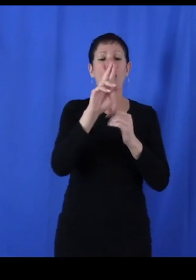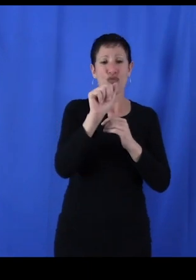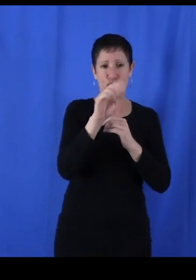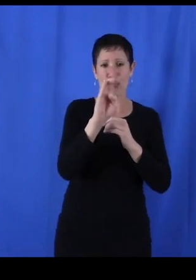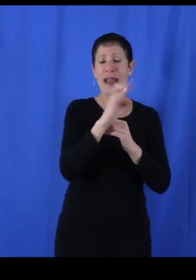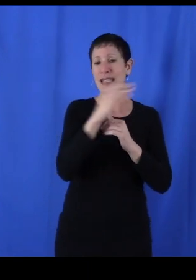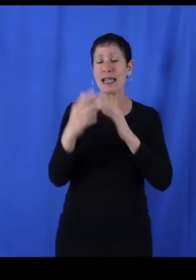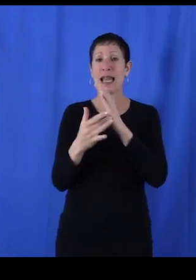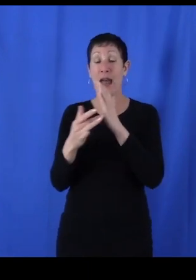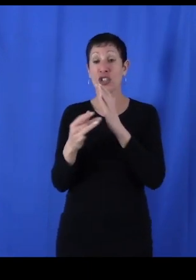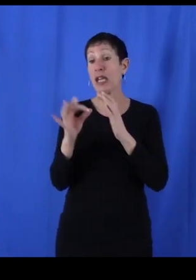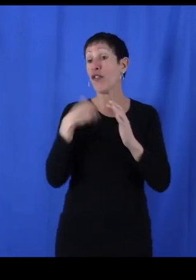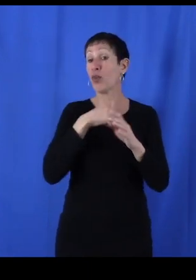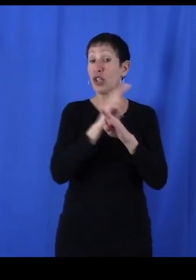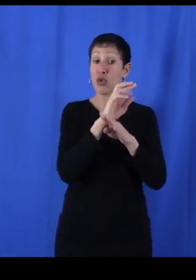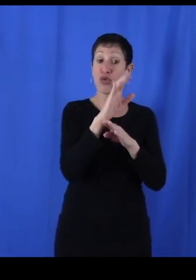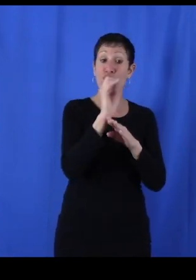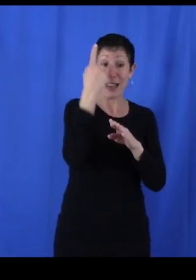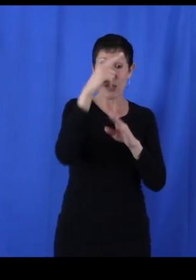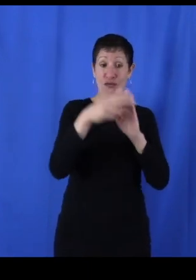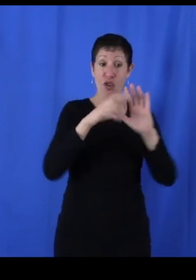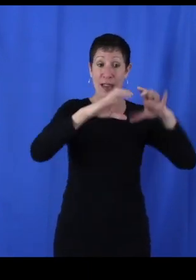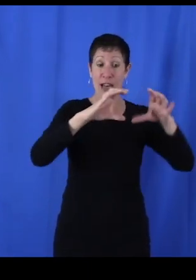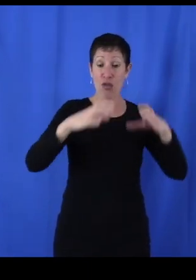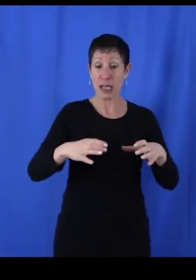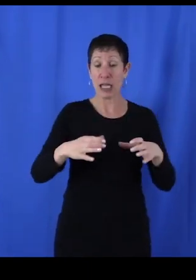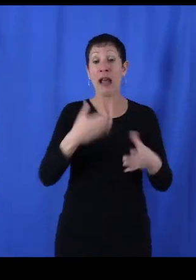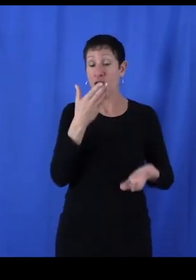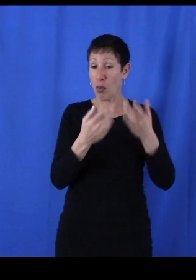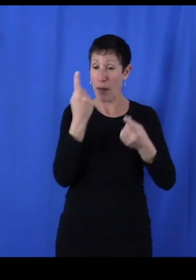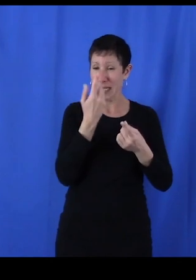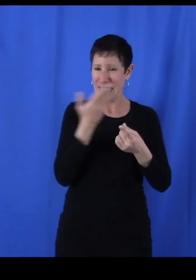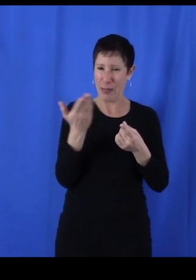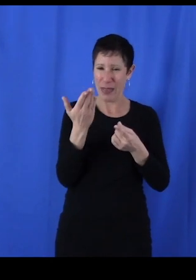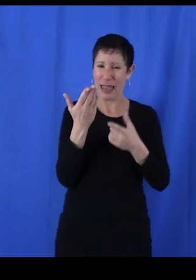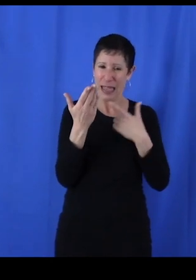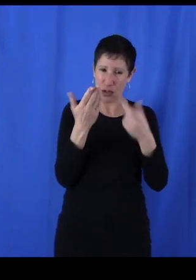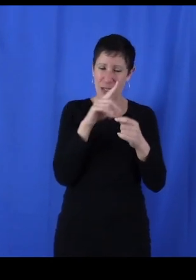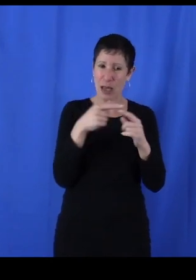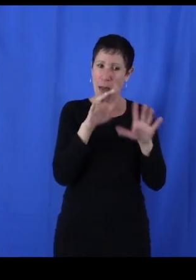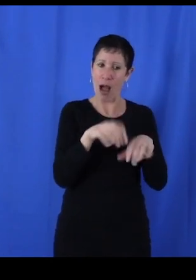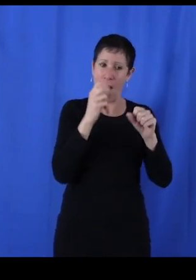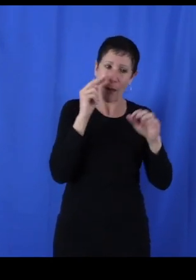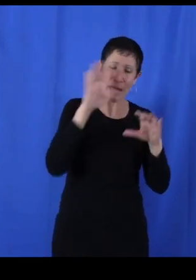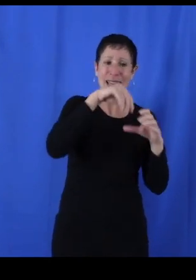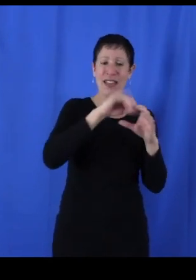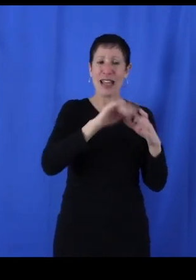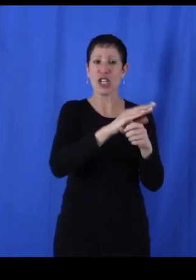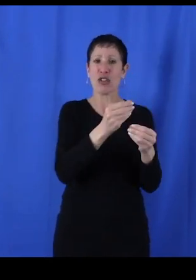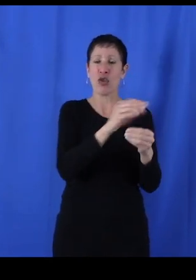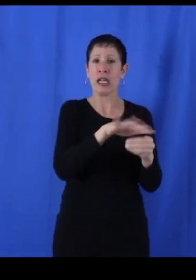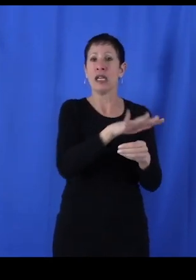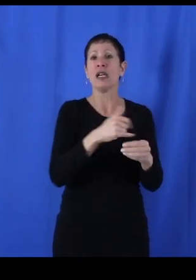to categorize, then there might be something actually interesting about occupying that territory, right? So, and this is why a lot of this